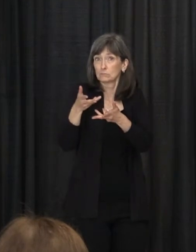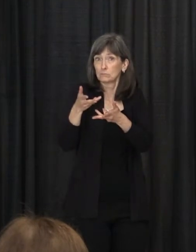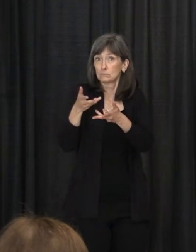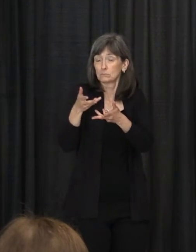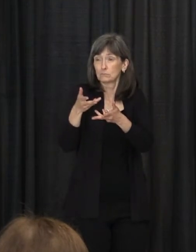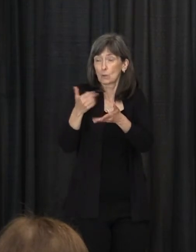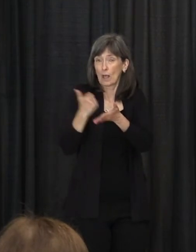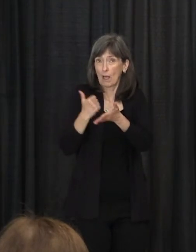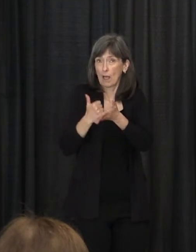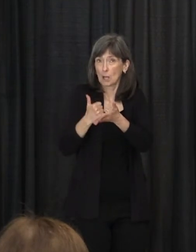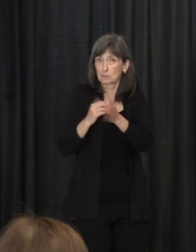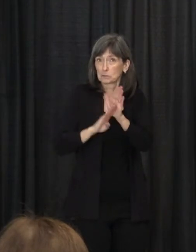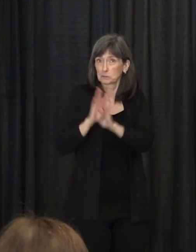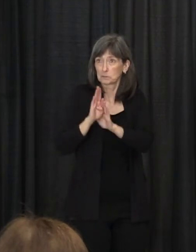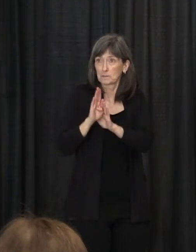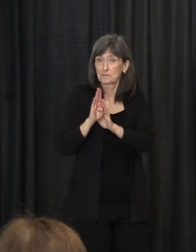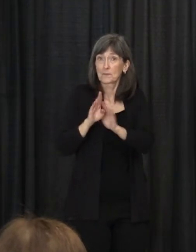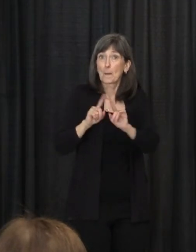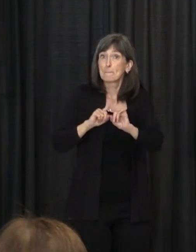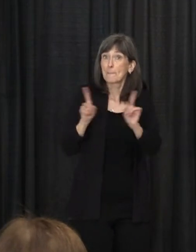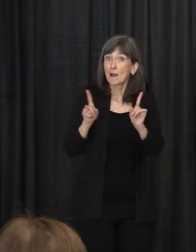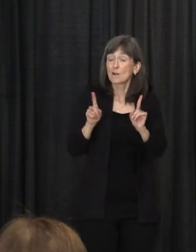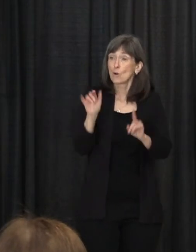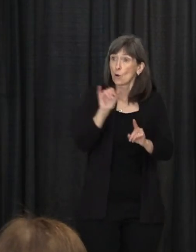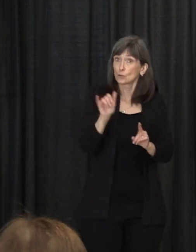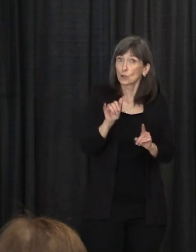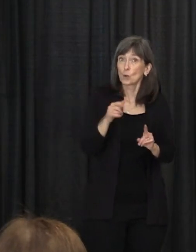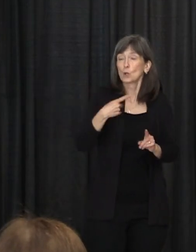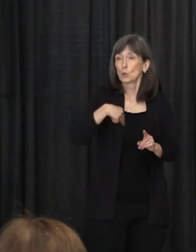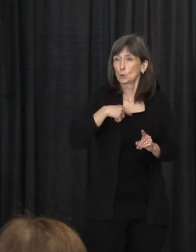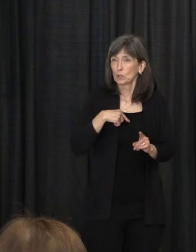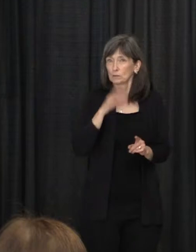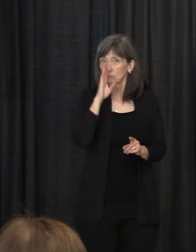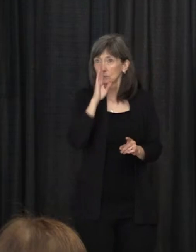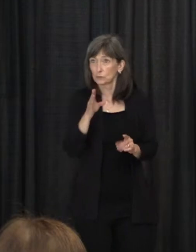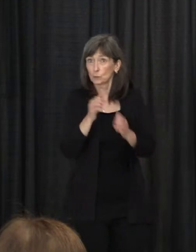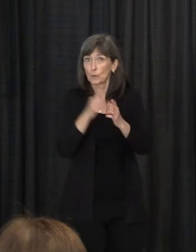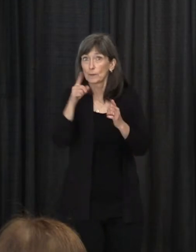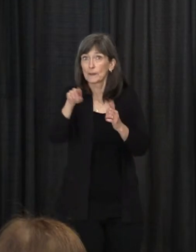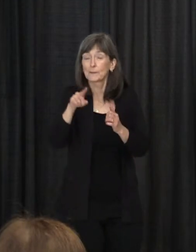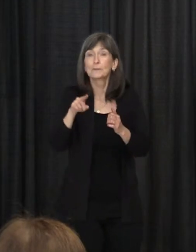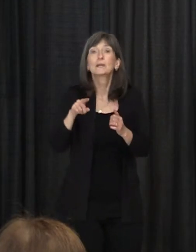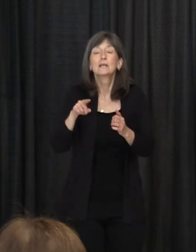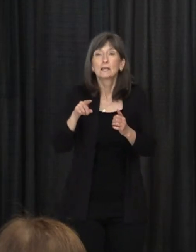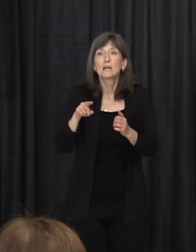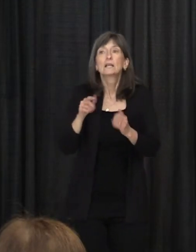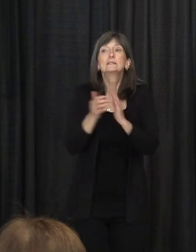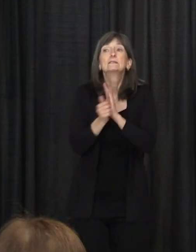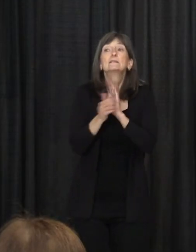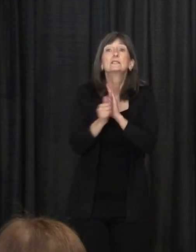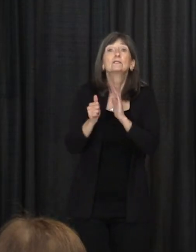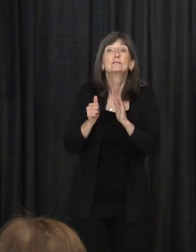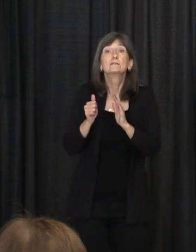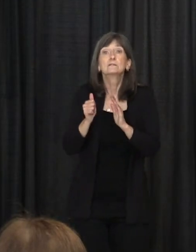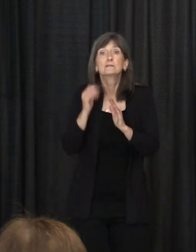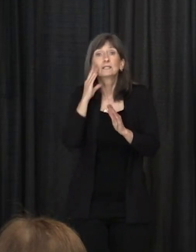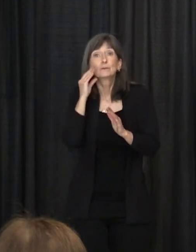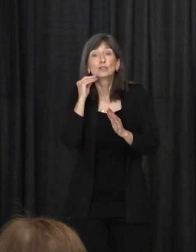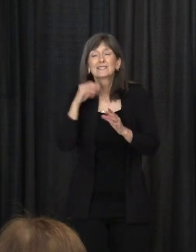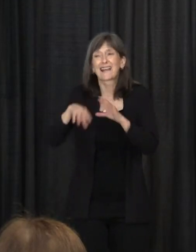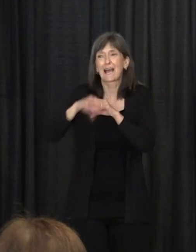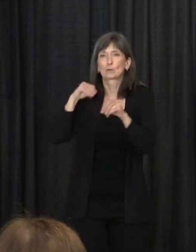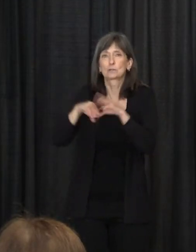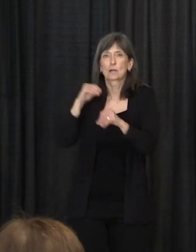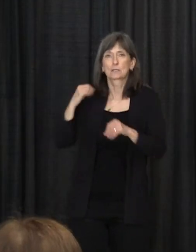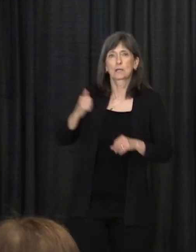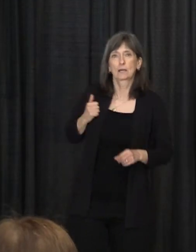about working with employers to attract talent from outside of the province, outside of the country. So we're